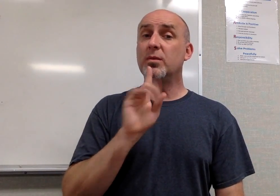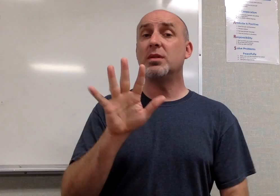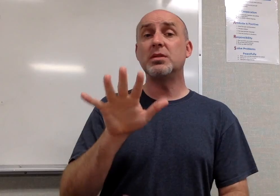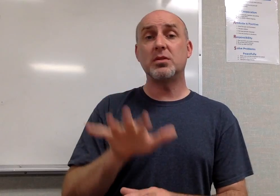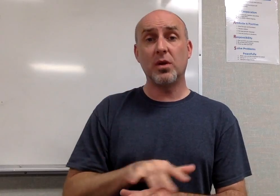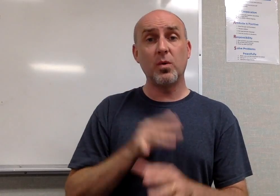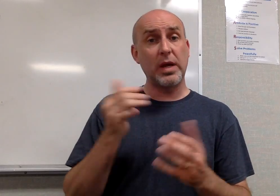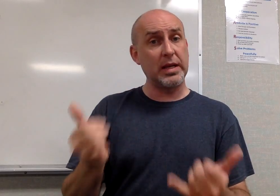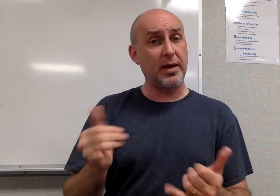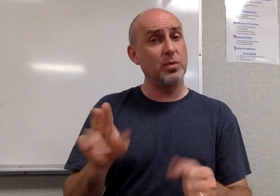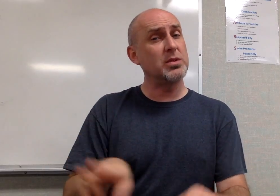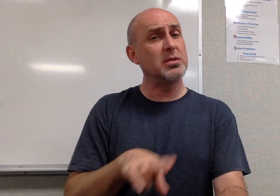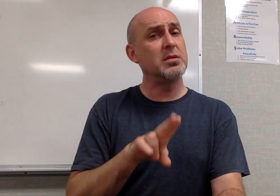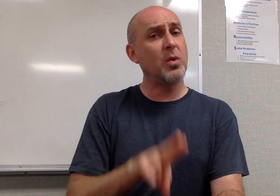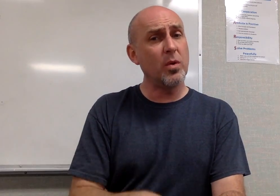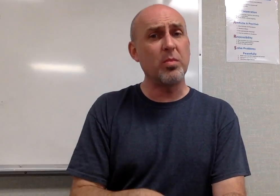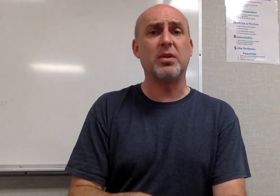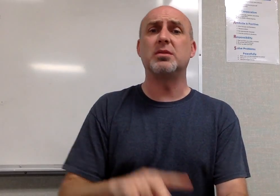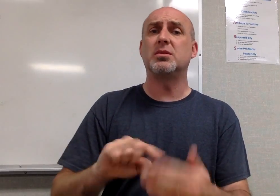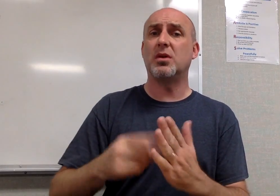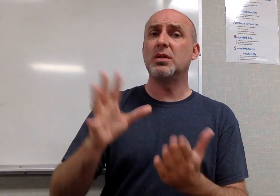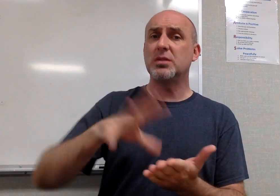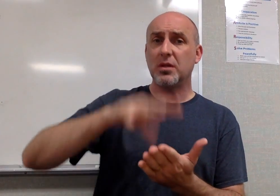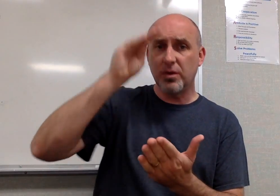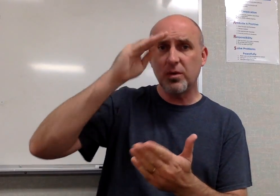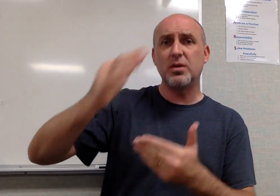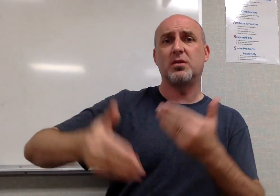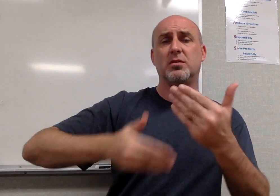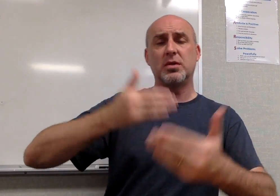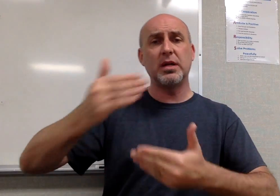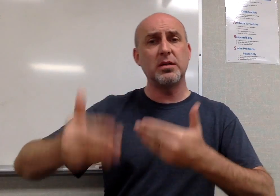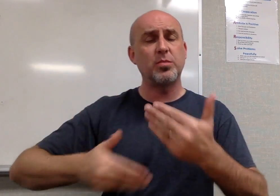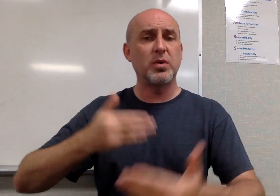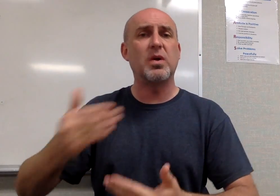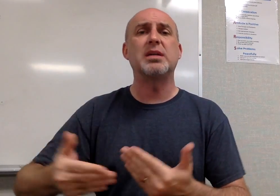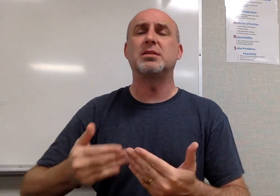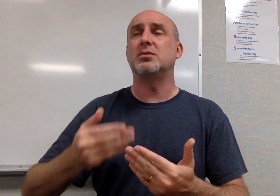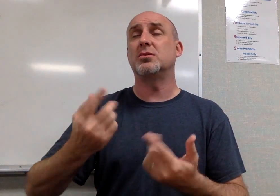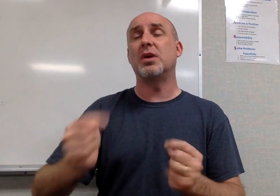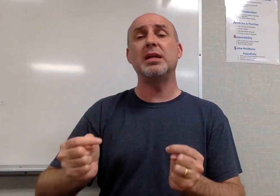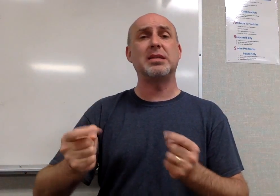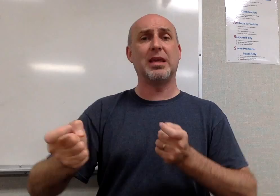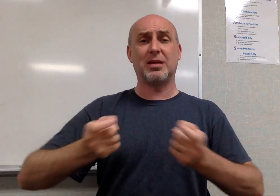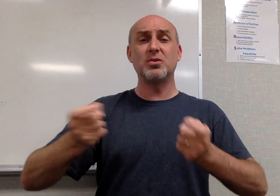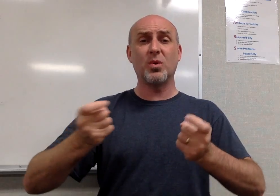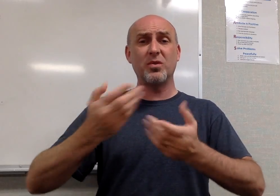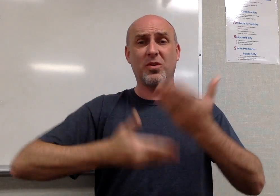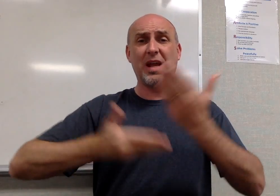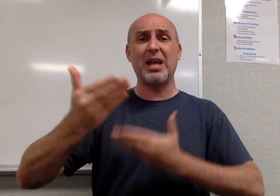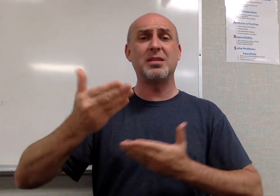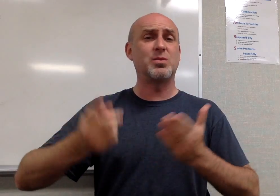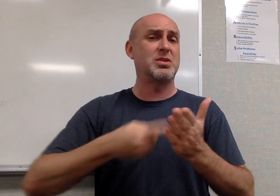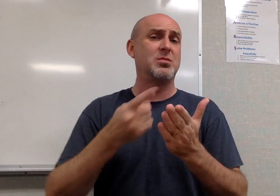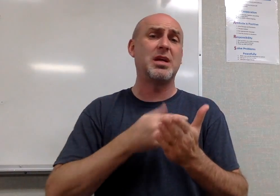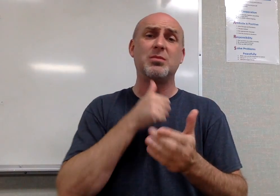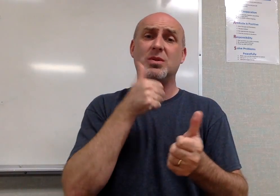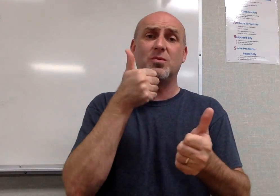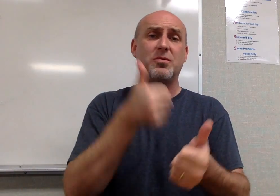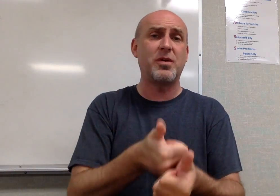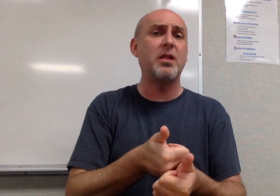really slow right now, which is normal as you're starting to learn and you're trying to progress and you're trying to get control of your hands, which sometimes don't follow